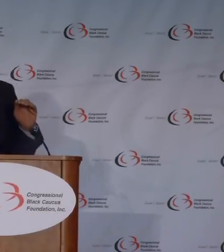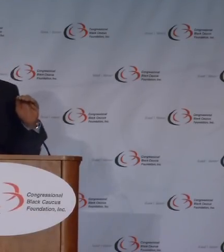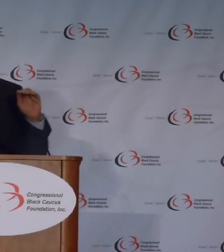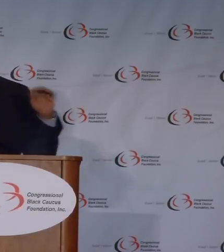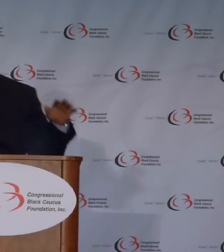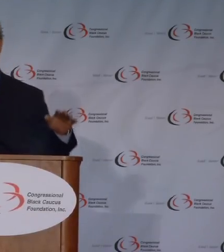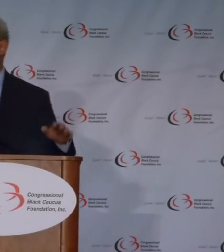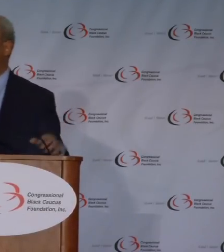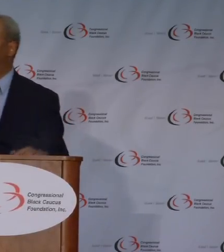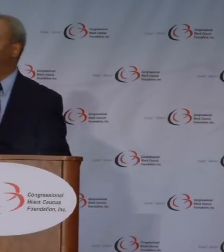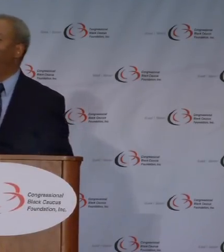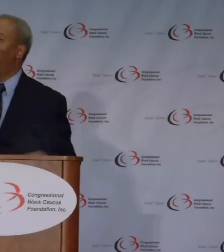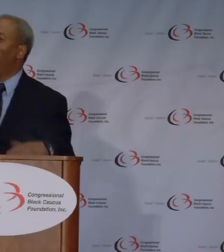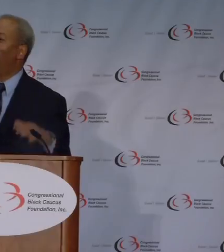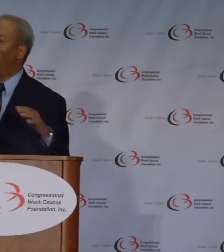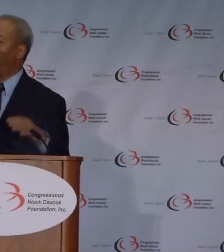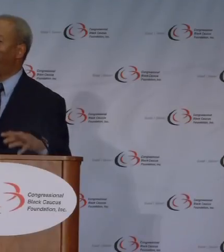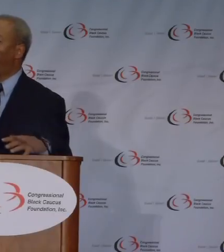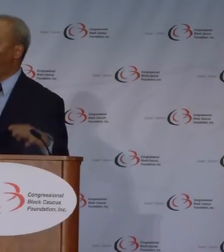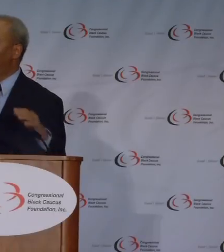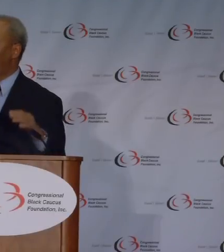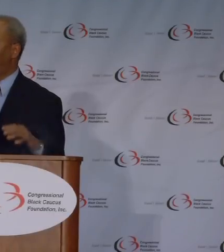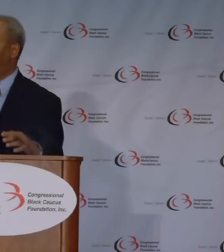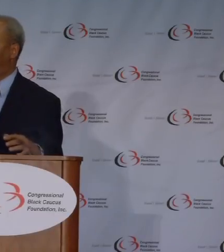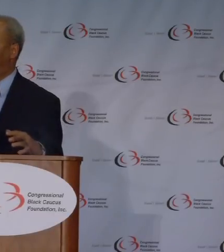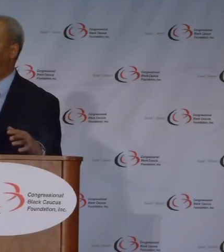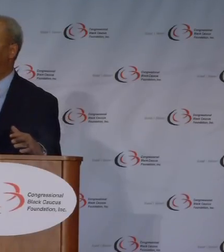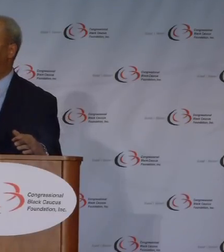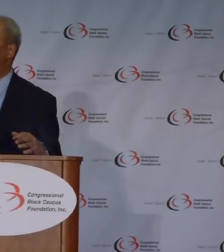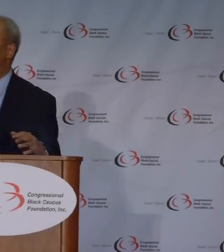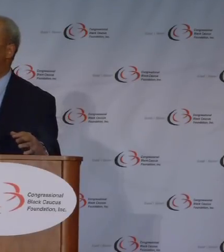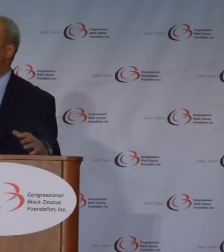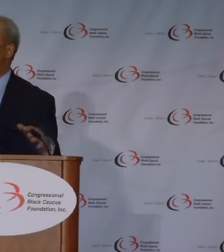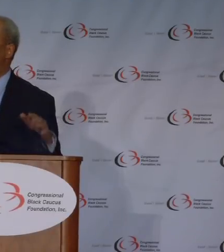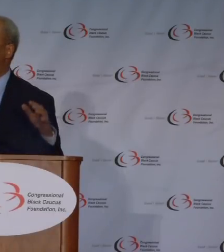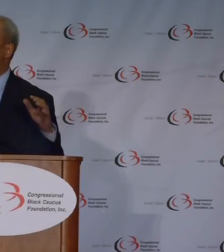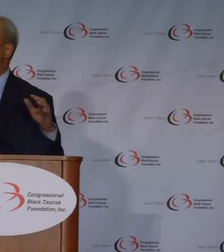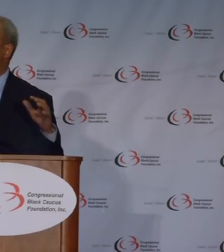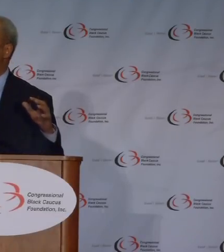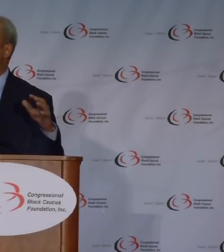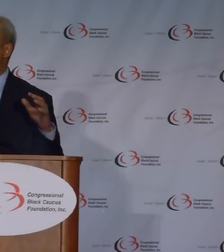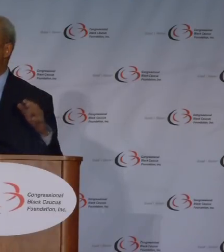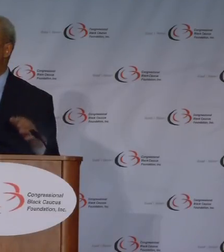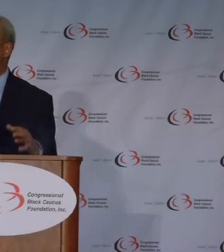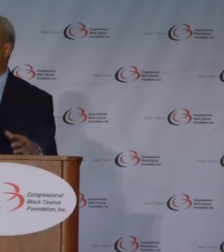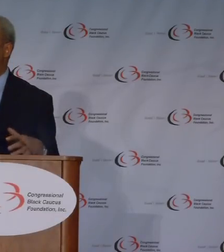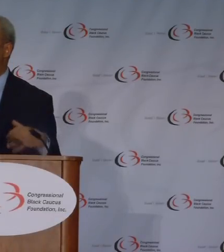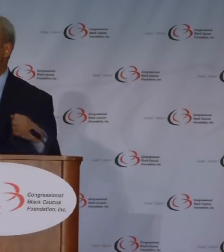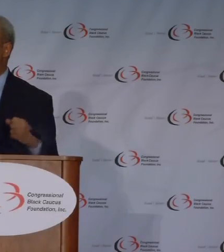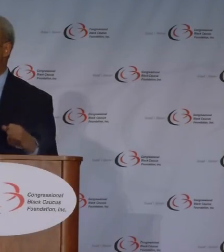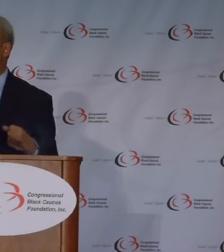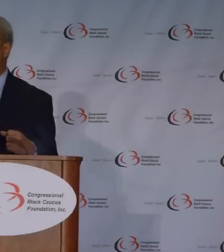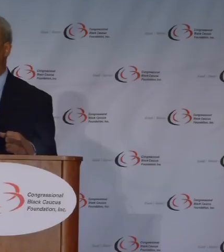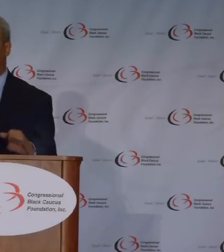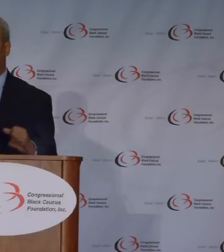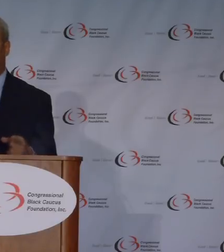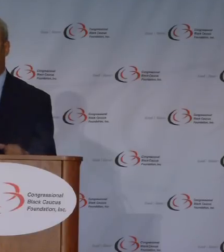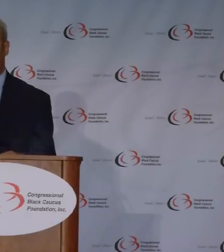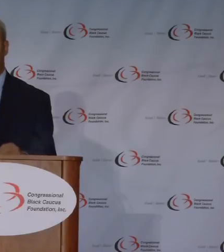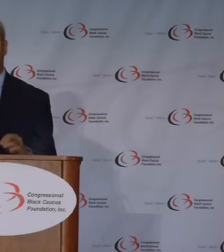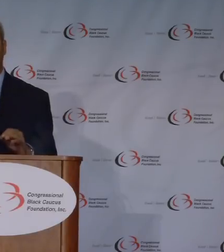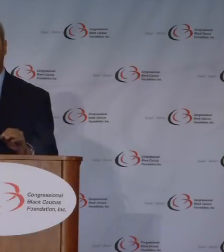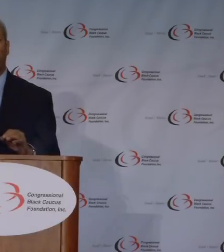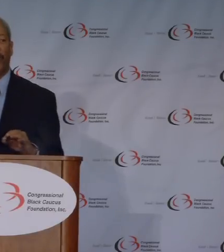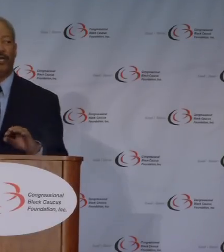Well, if you think that was something, wait till you hear what our presenter has to say to you